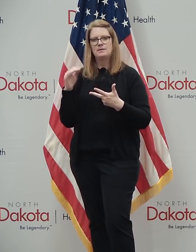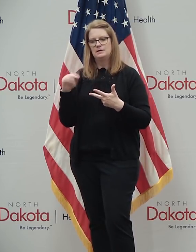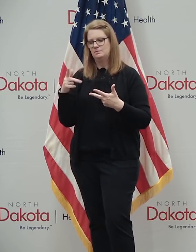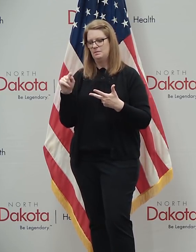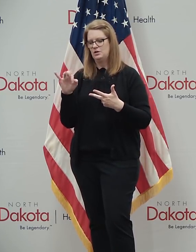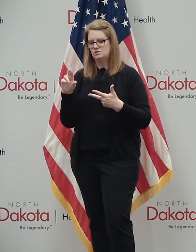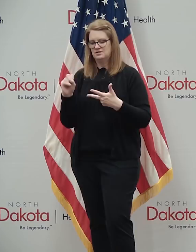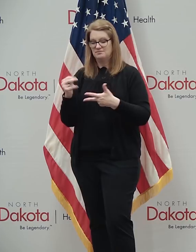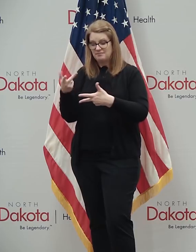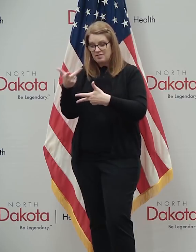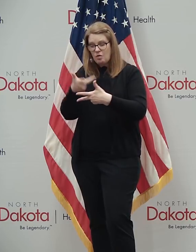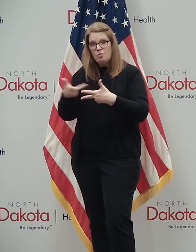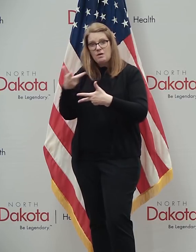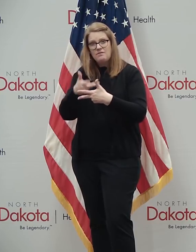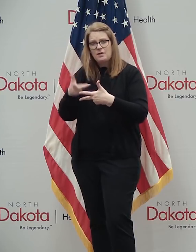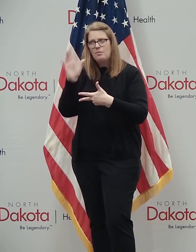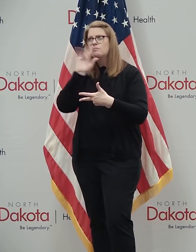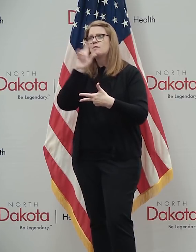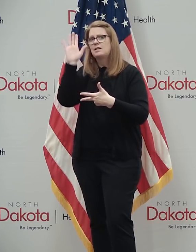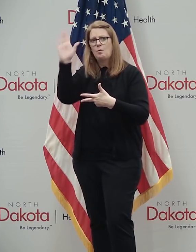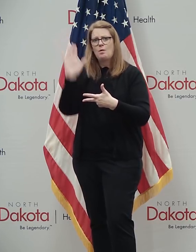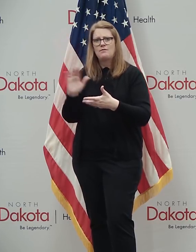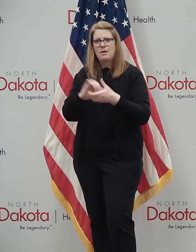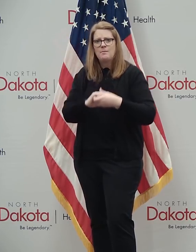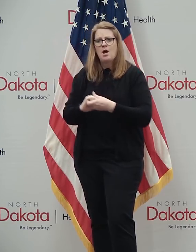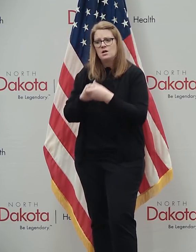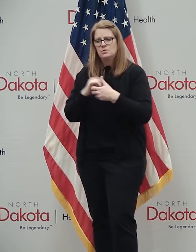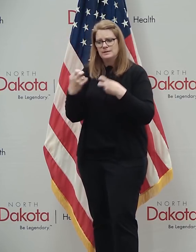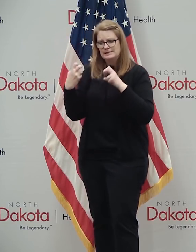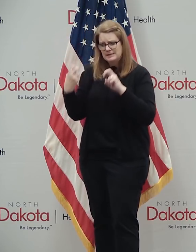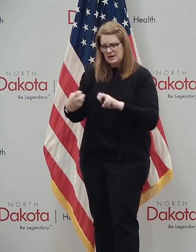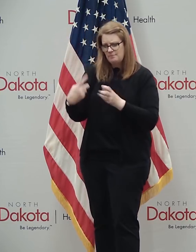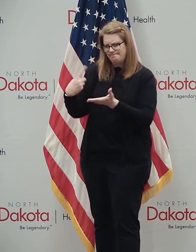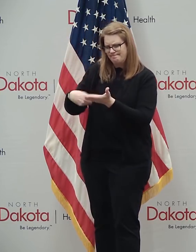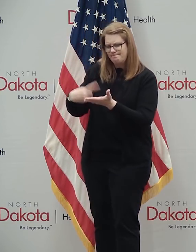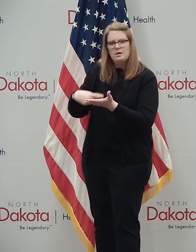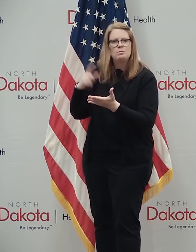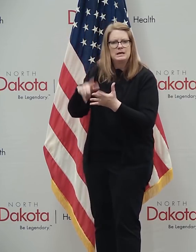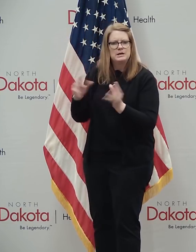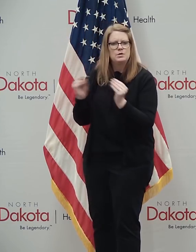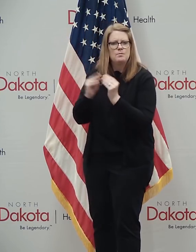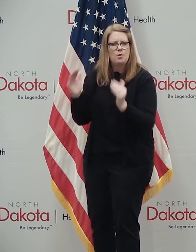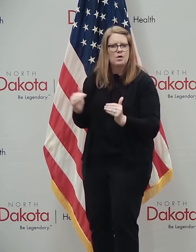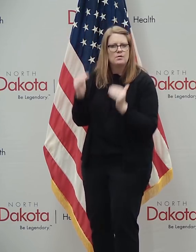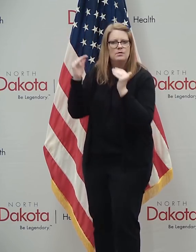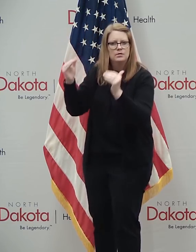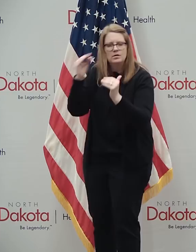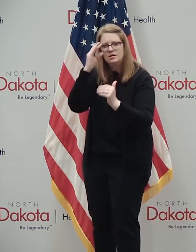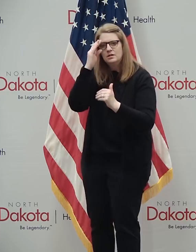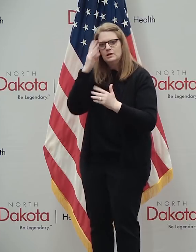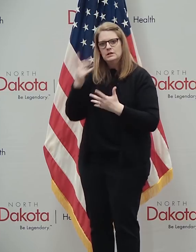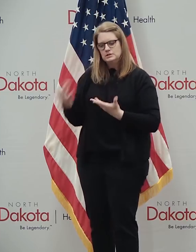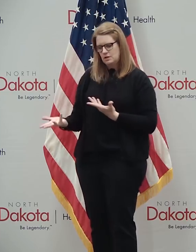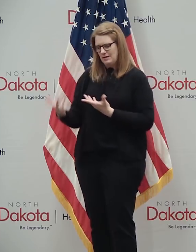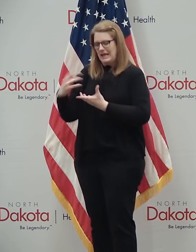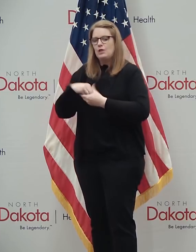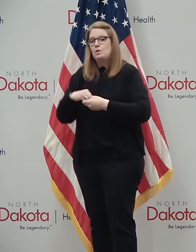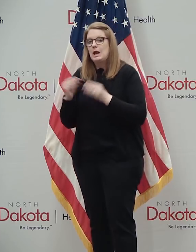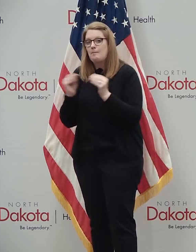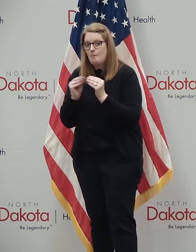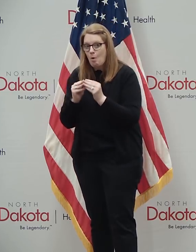whole thing, but we all sat down, all agreed we can do more, we need to do more. And so bringing in more